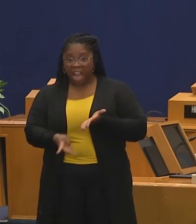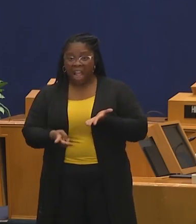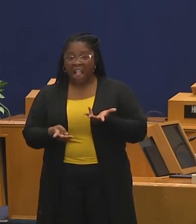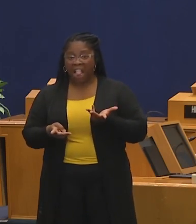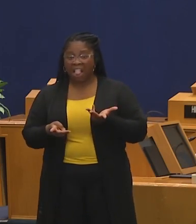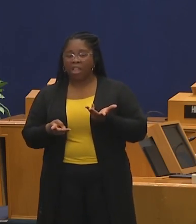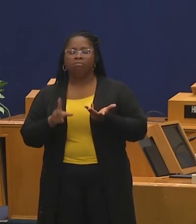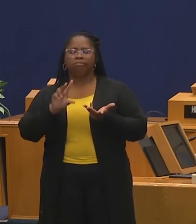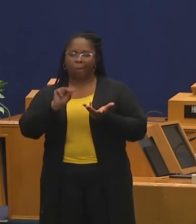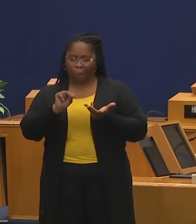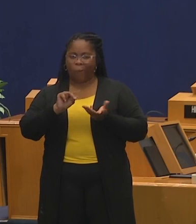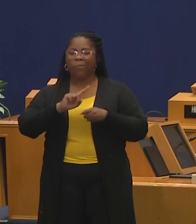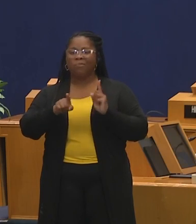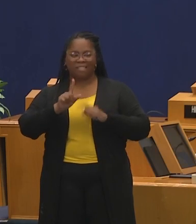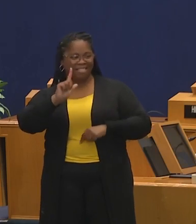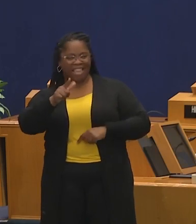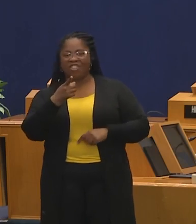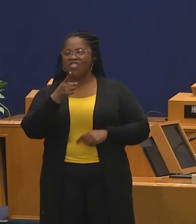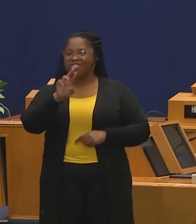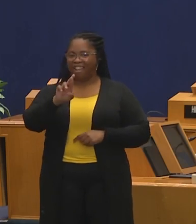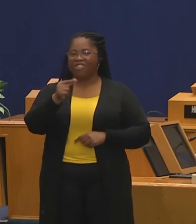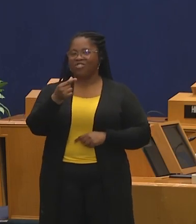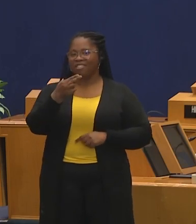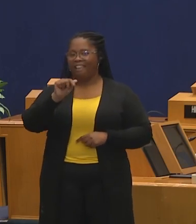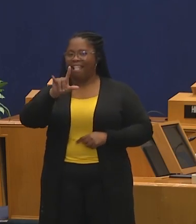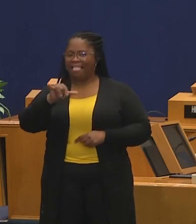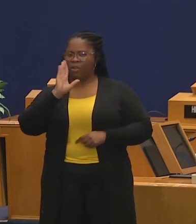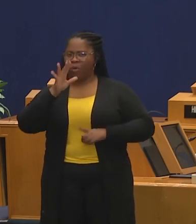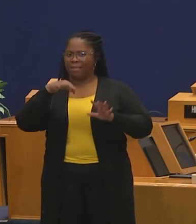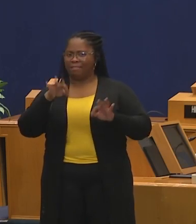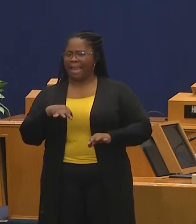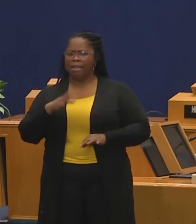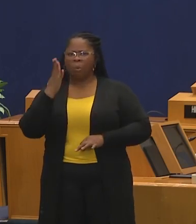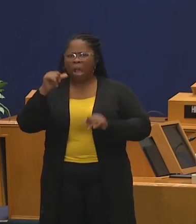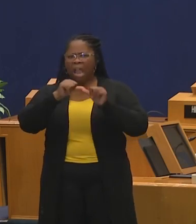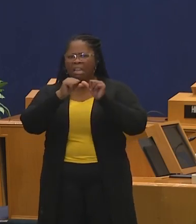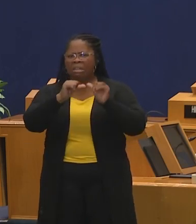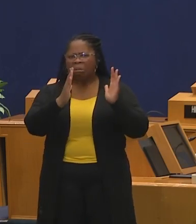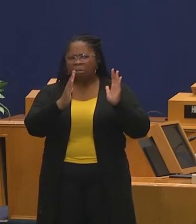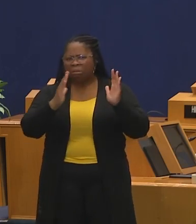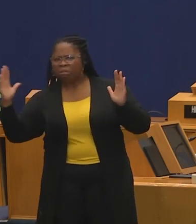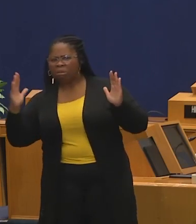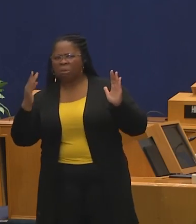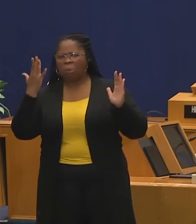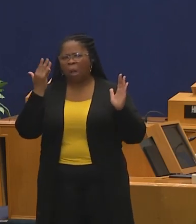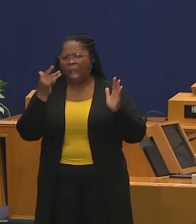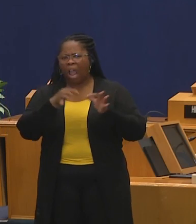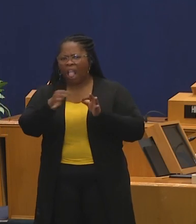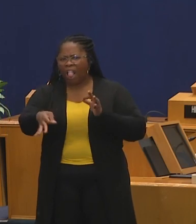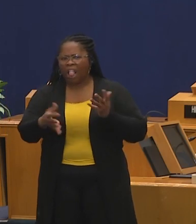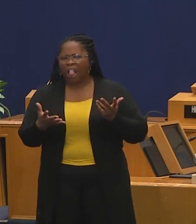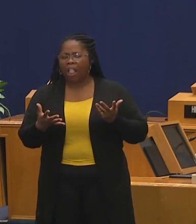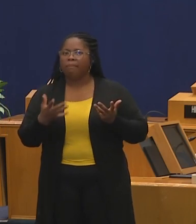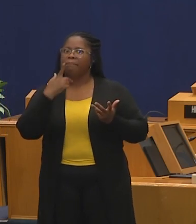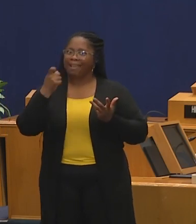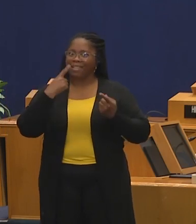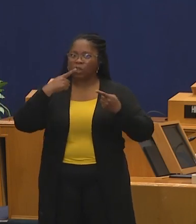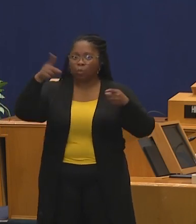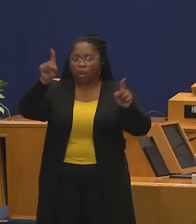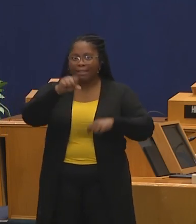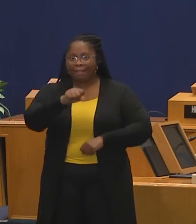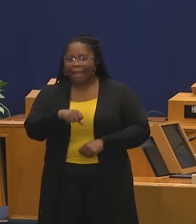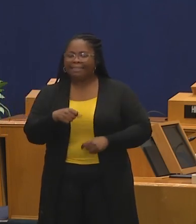hear from Dr. Galley in a few minutes, it's because it is working. We know it's effective, but we still